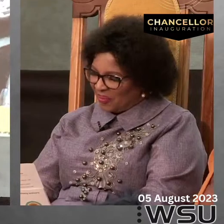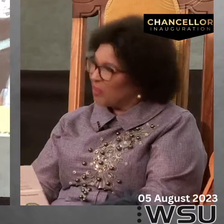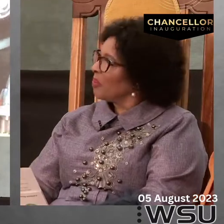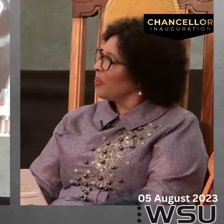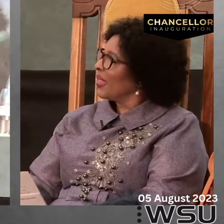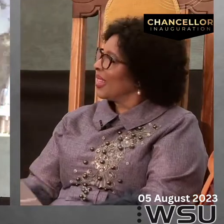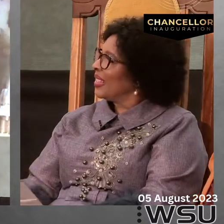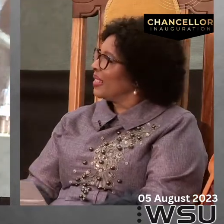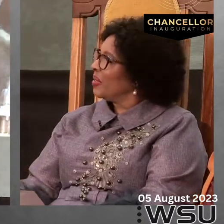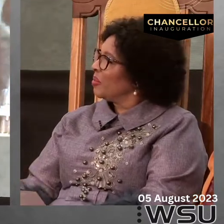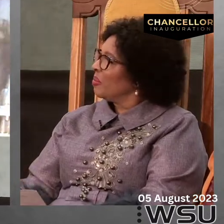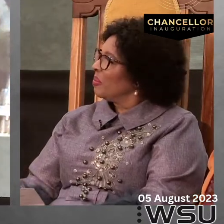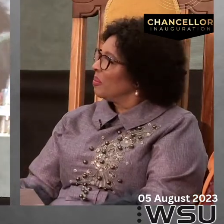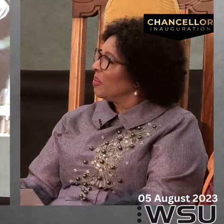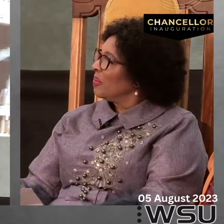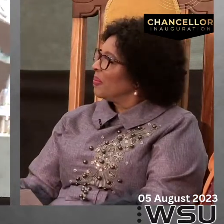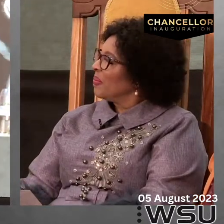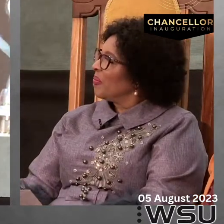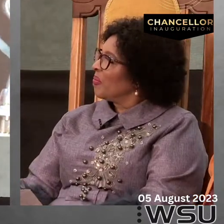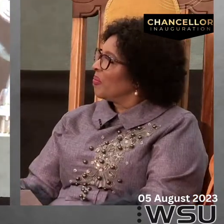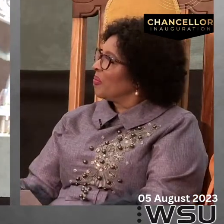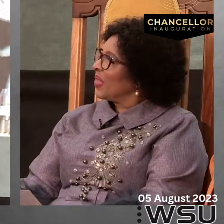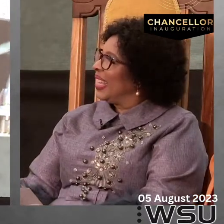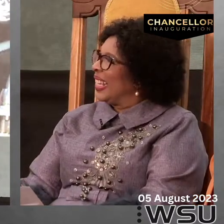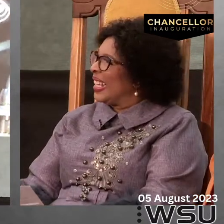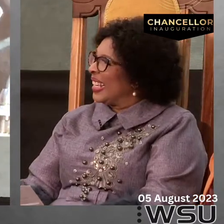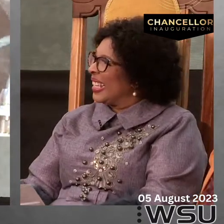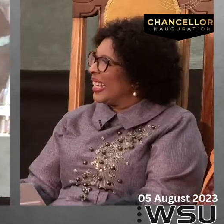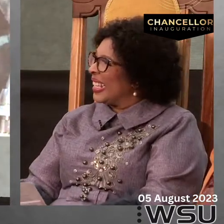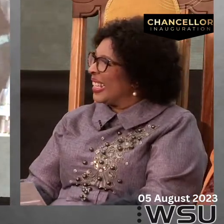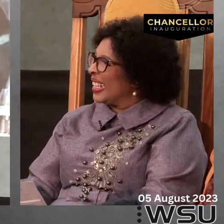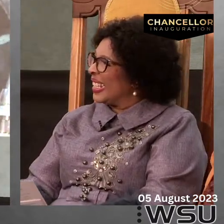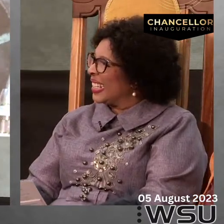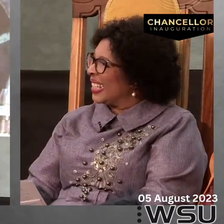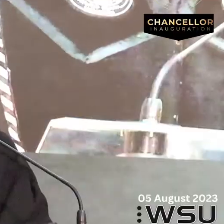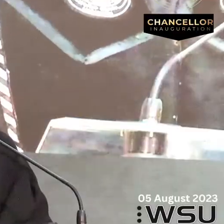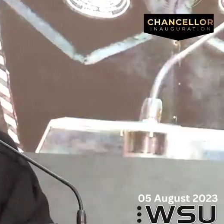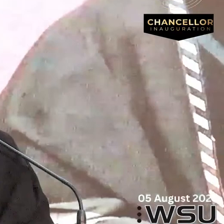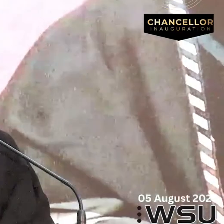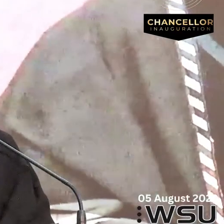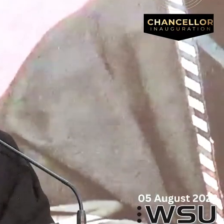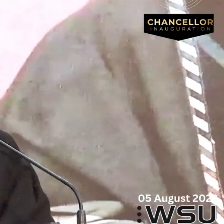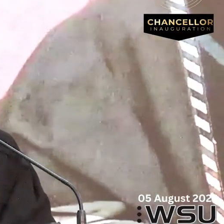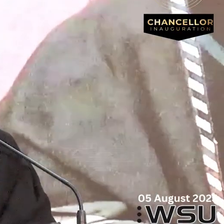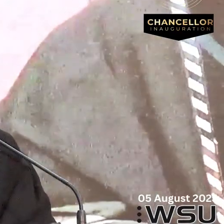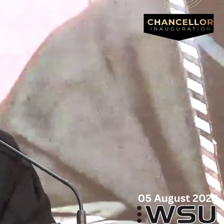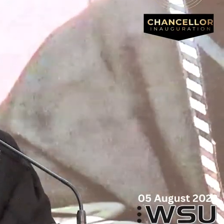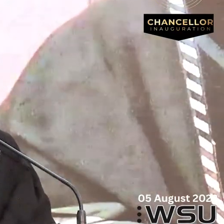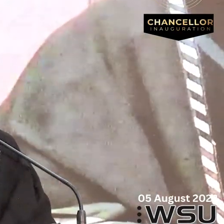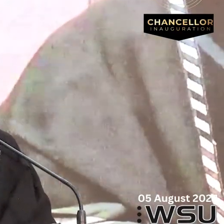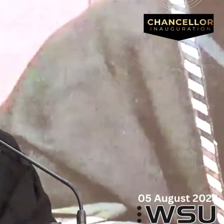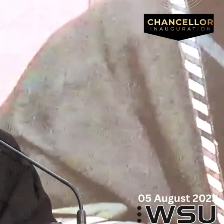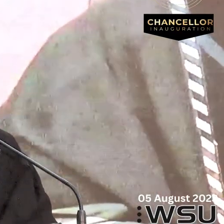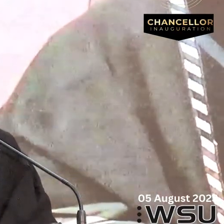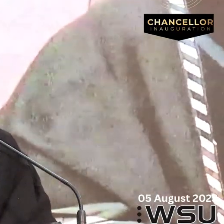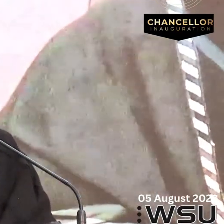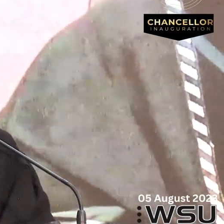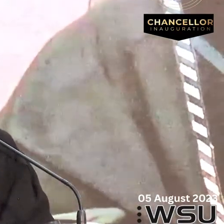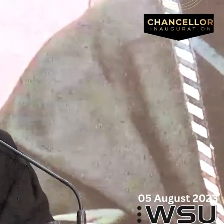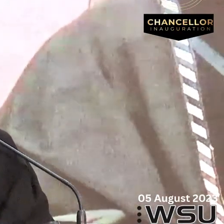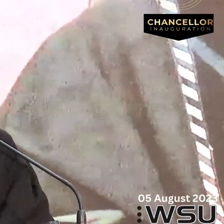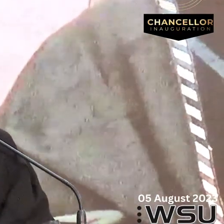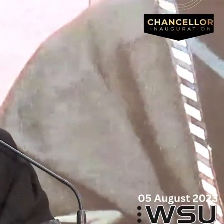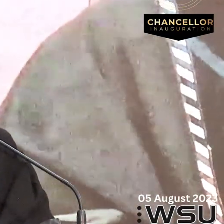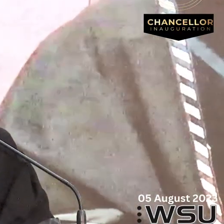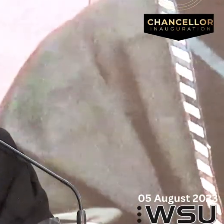Tukoboshiana. The one thing we can do is talk. I'm also a teacher, so I used to be paid to talk.